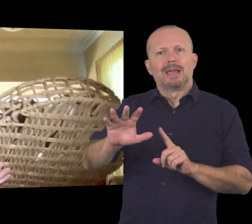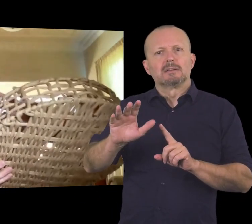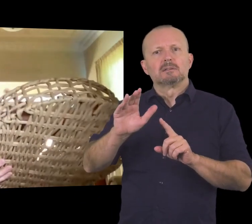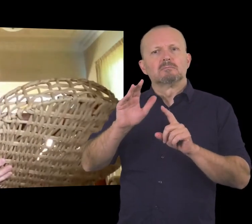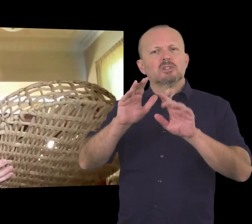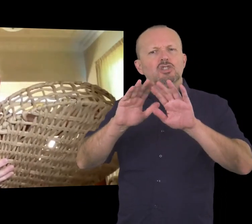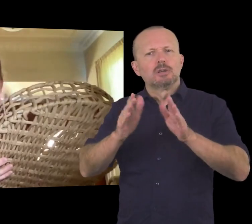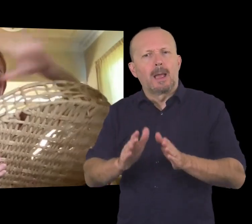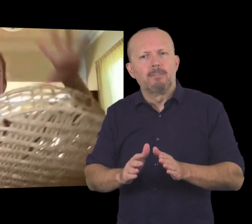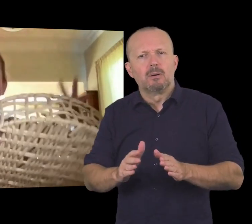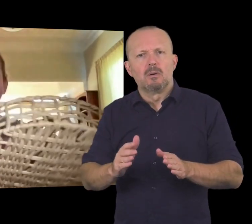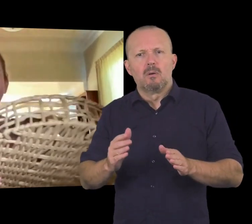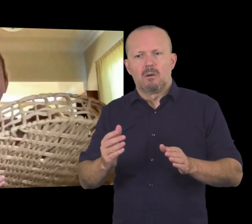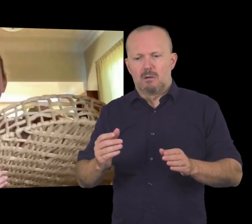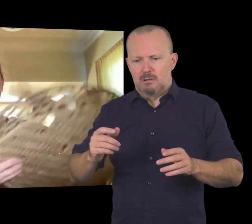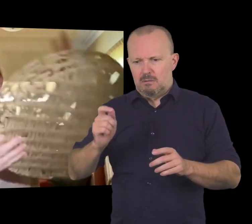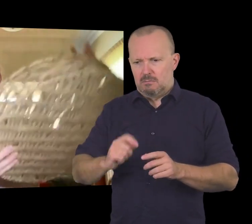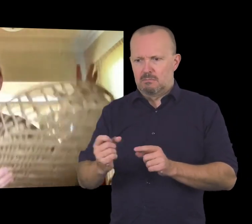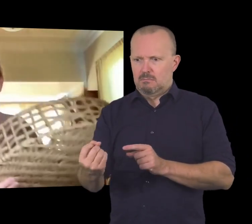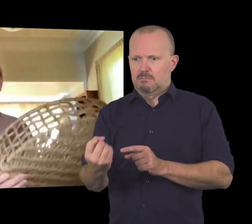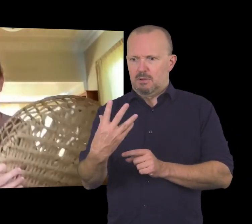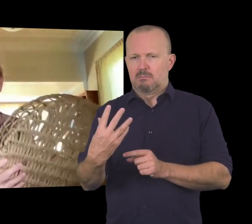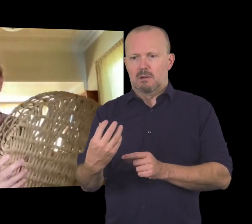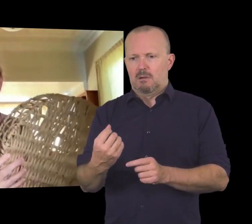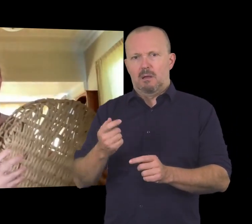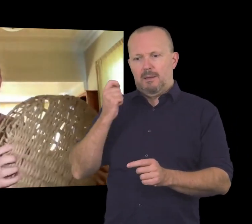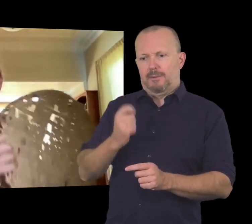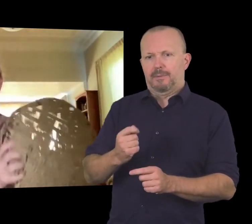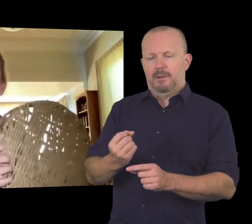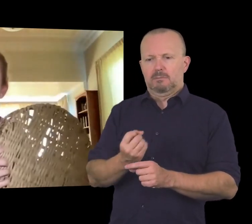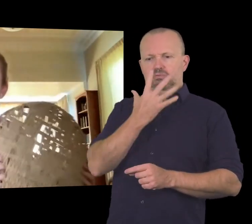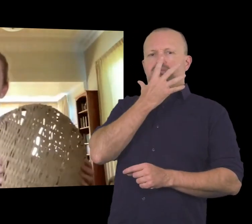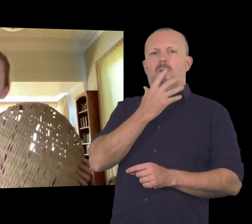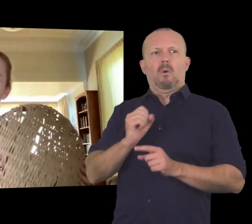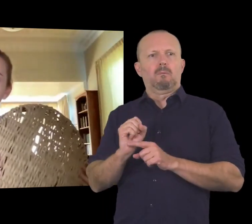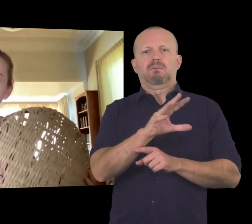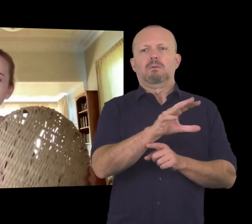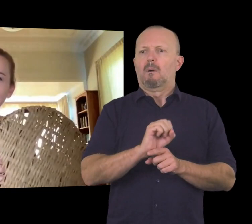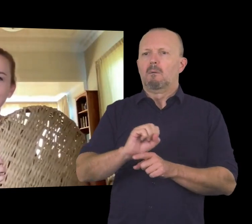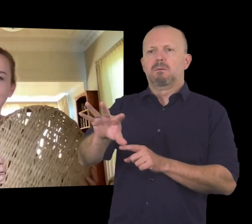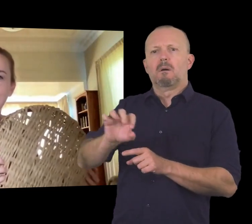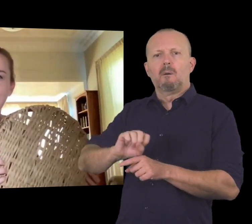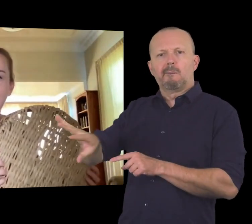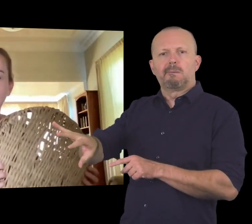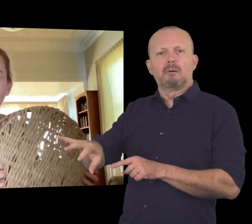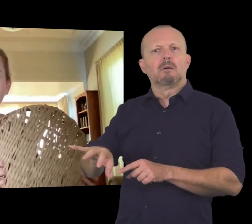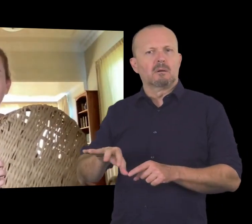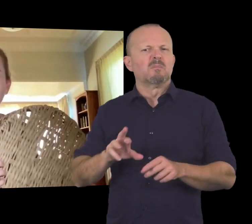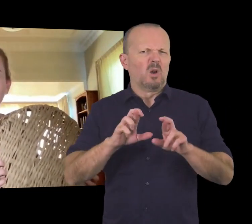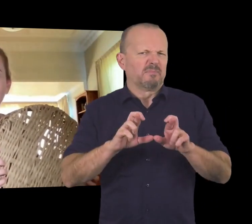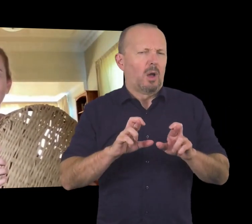shapes across people or across myself. It will be today, and hopefully you'll be able to see and experience that